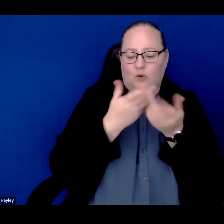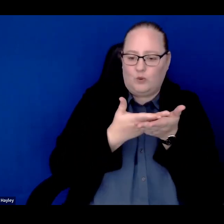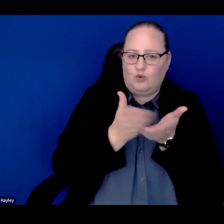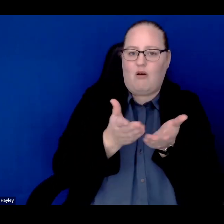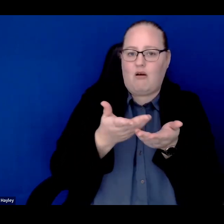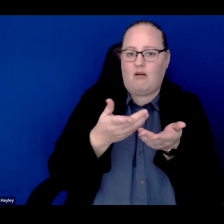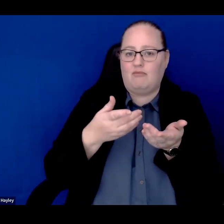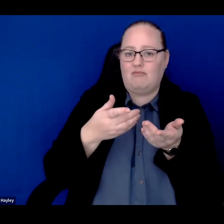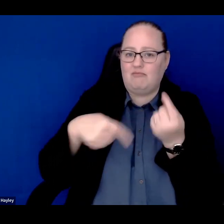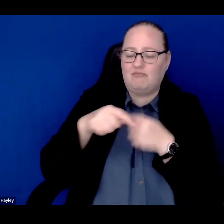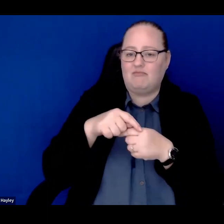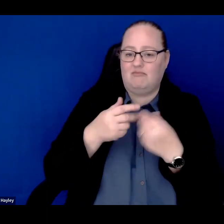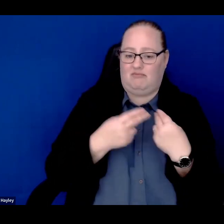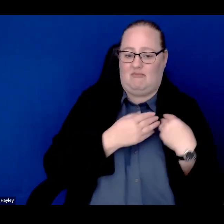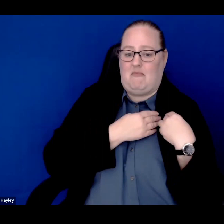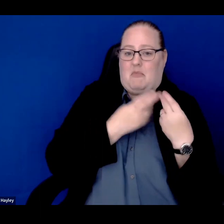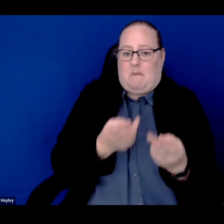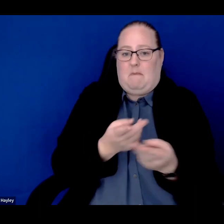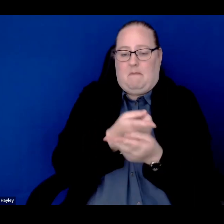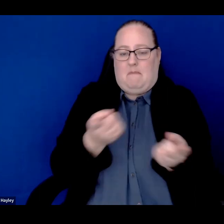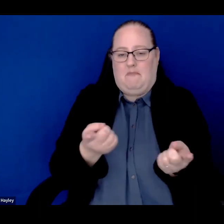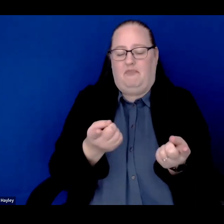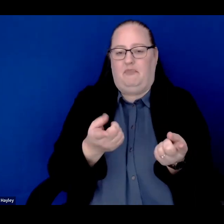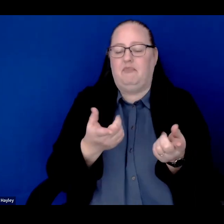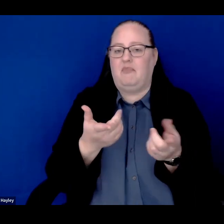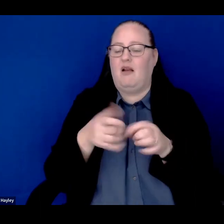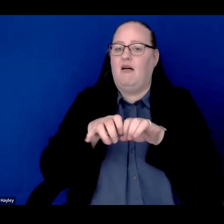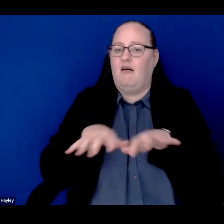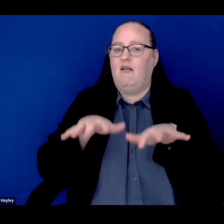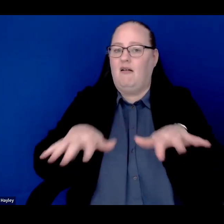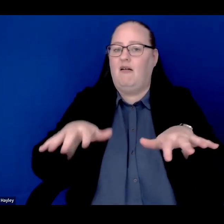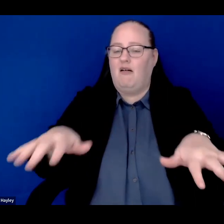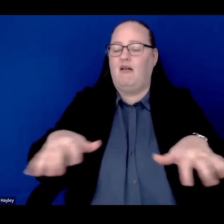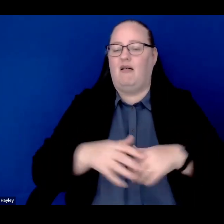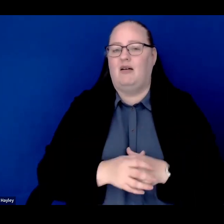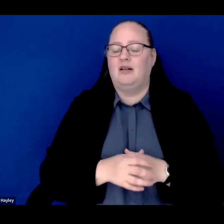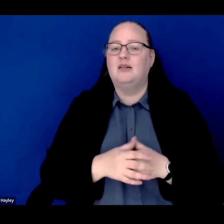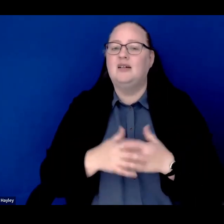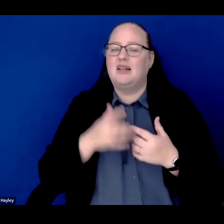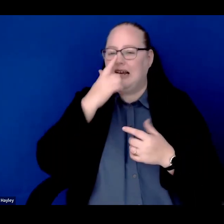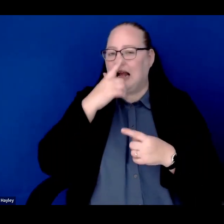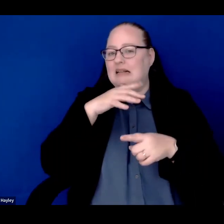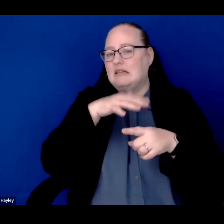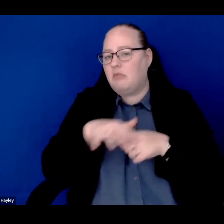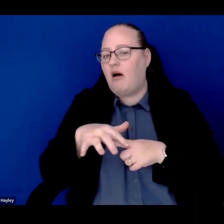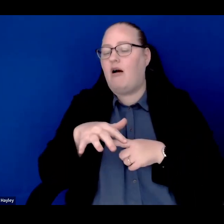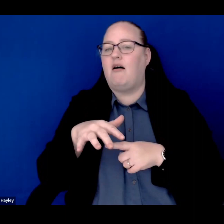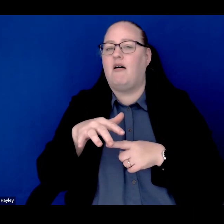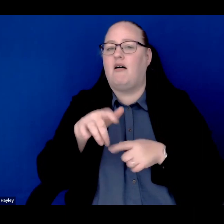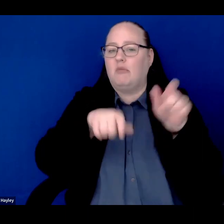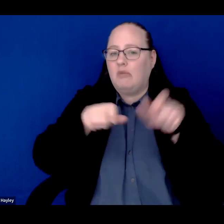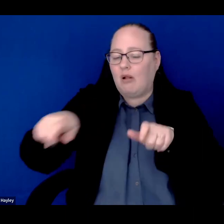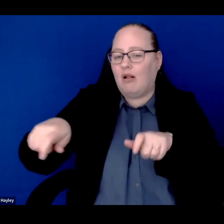the act of sharing back, the reciprocity, is just one thing that can be so inspiring to others who see, someone